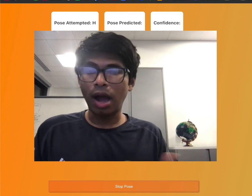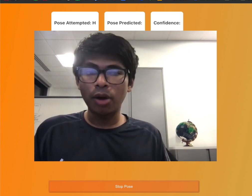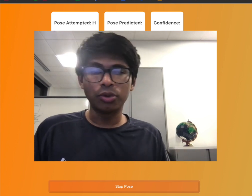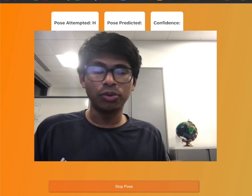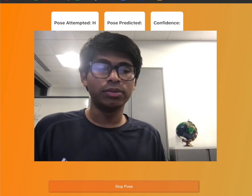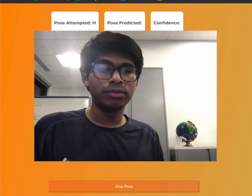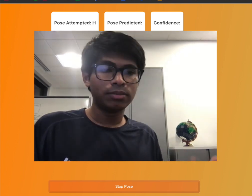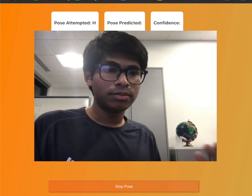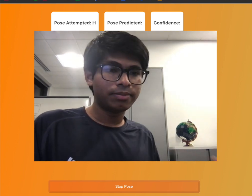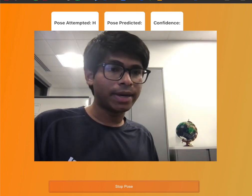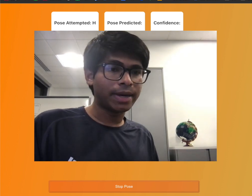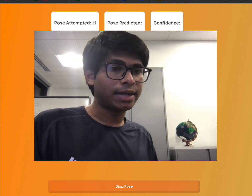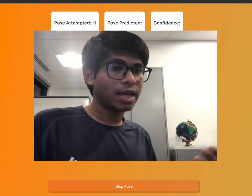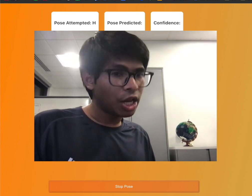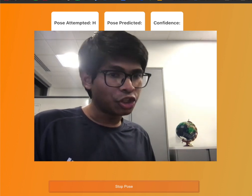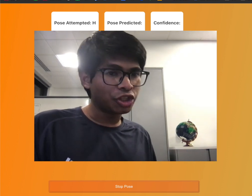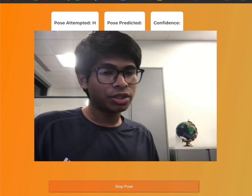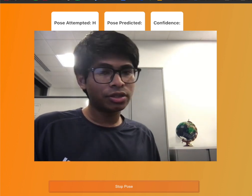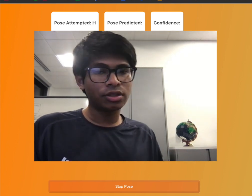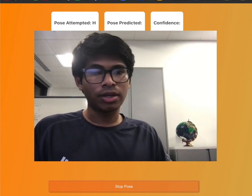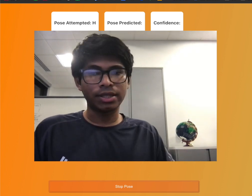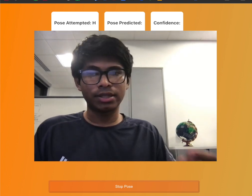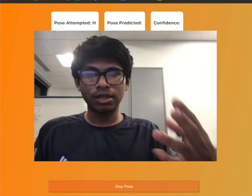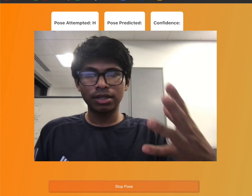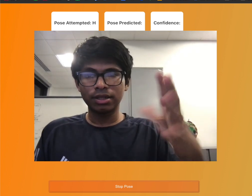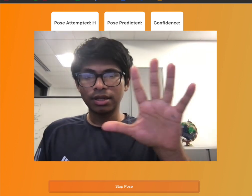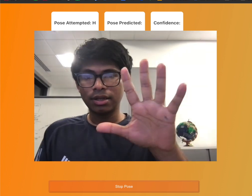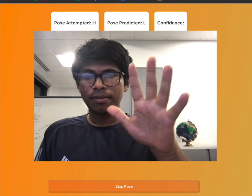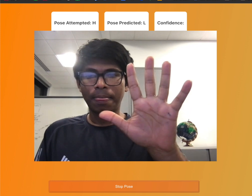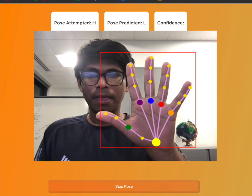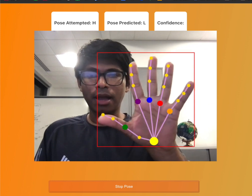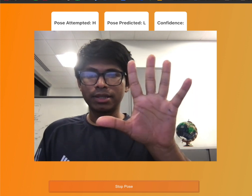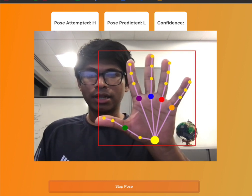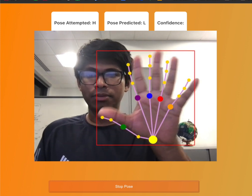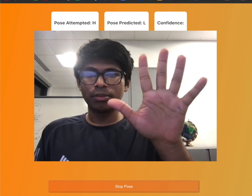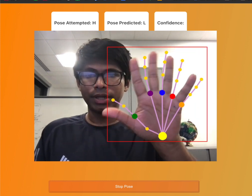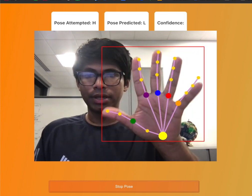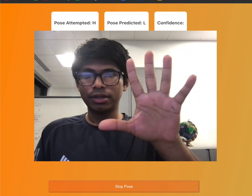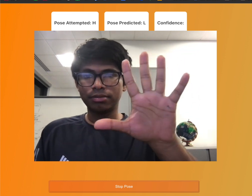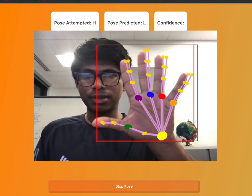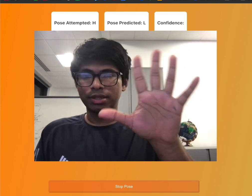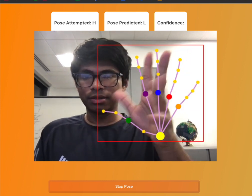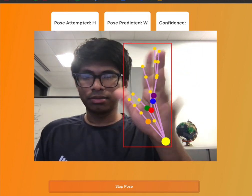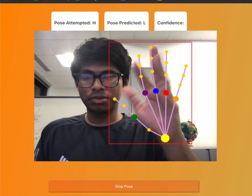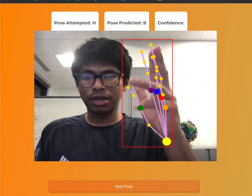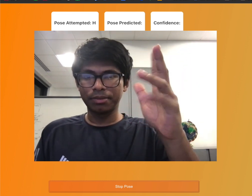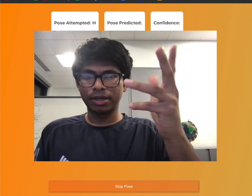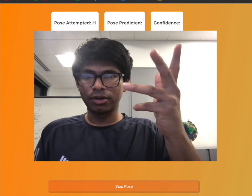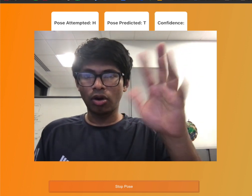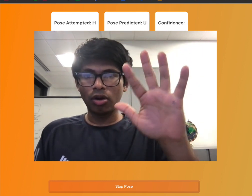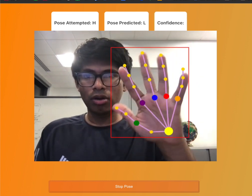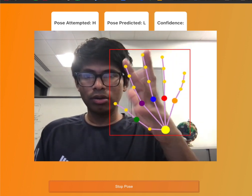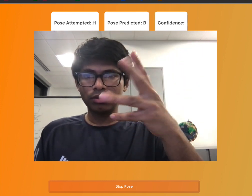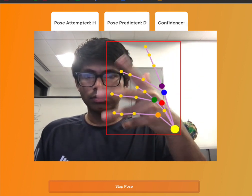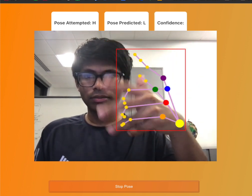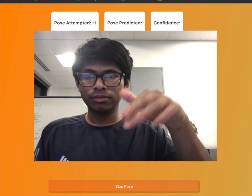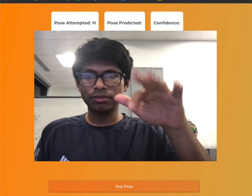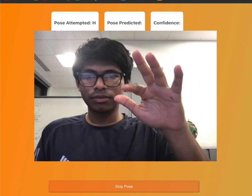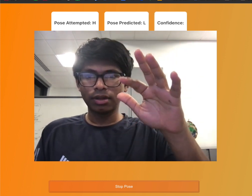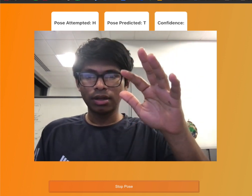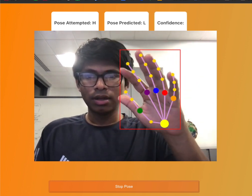you how to practice the H. So let's start. I start from here. This is something